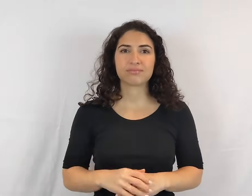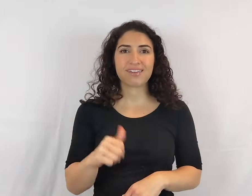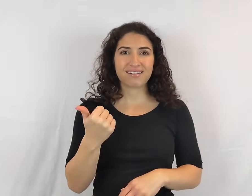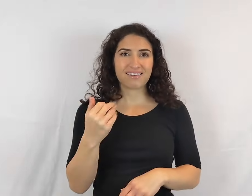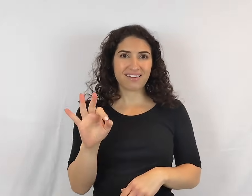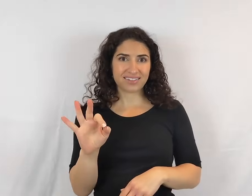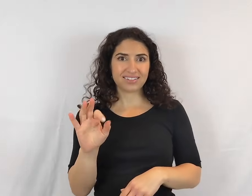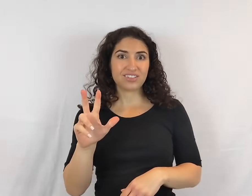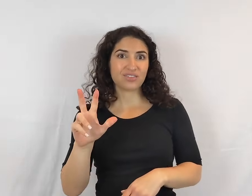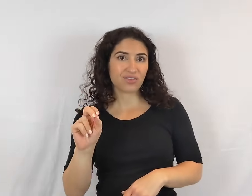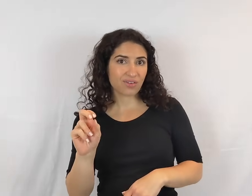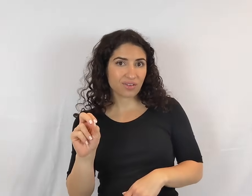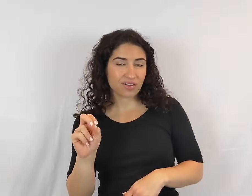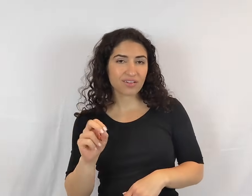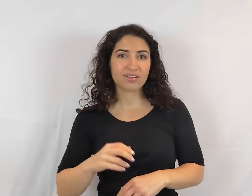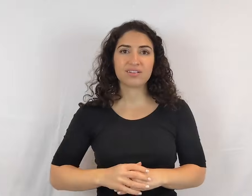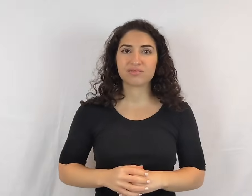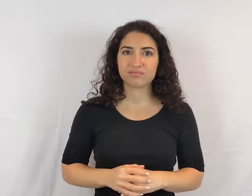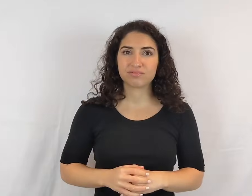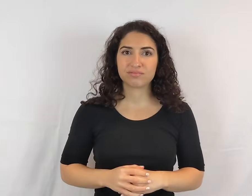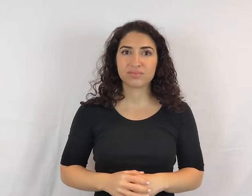1865, 1930,